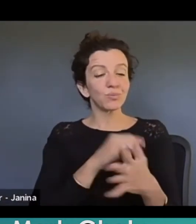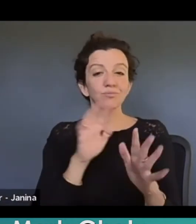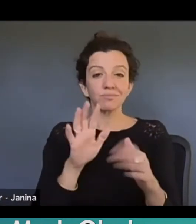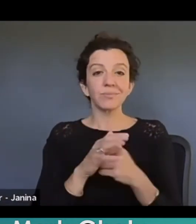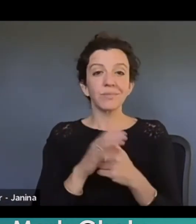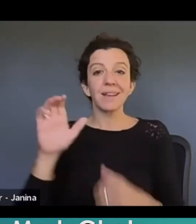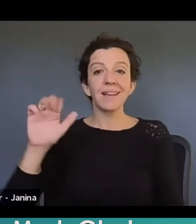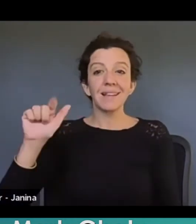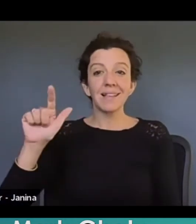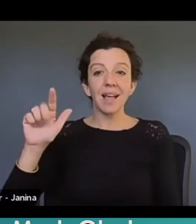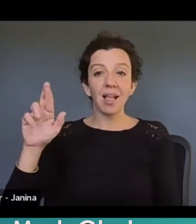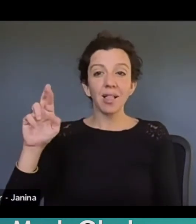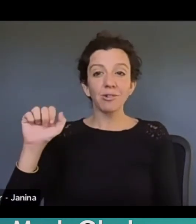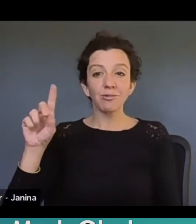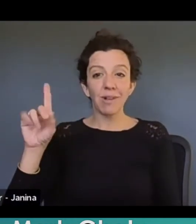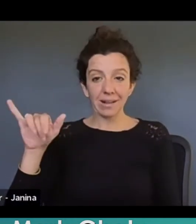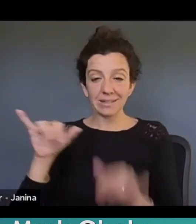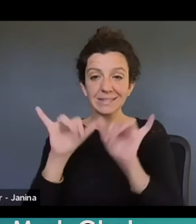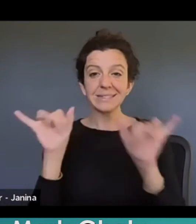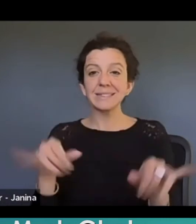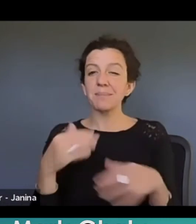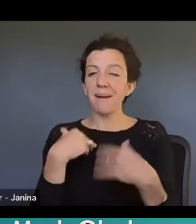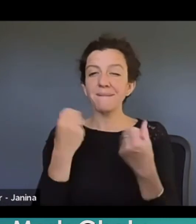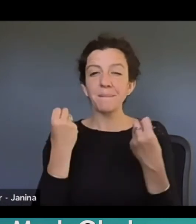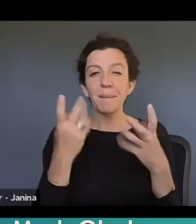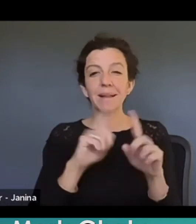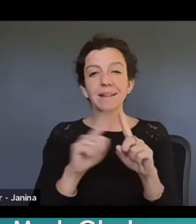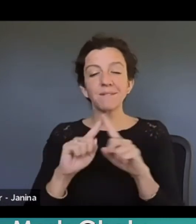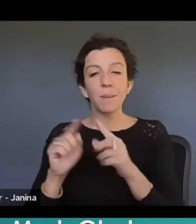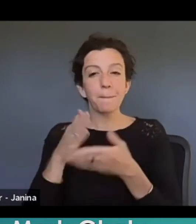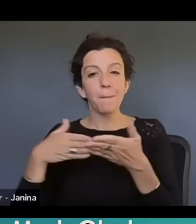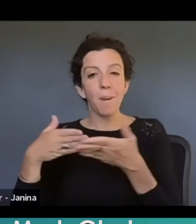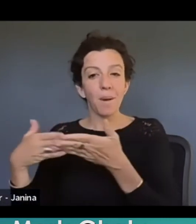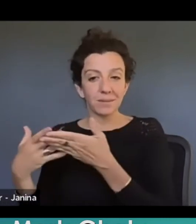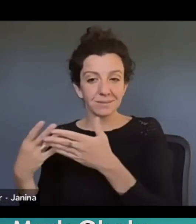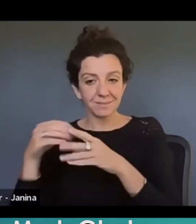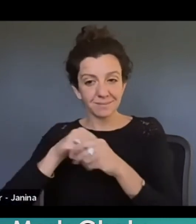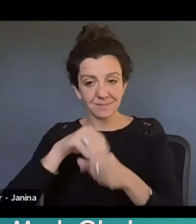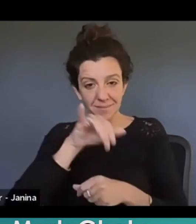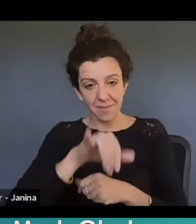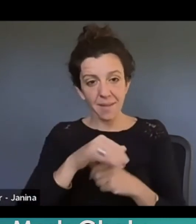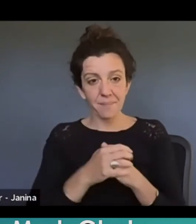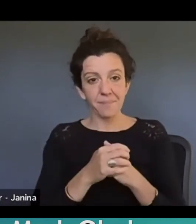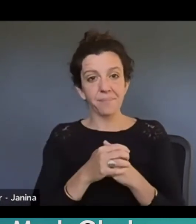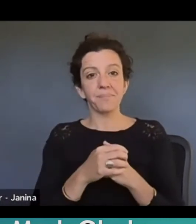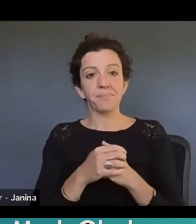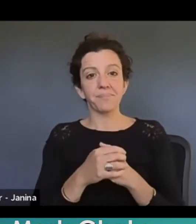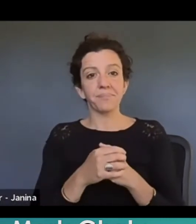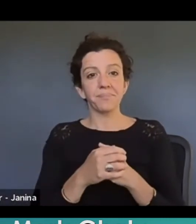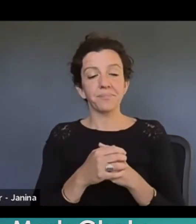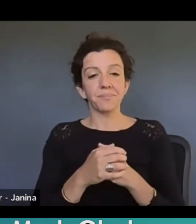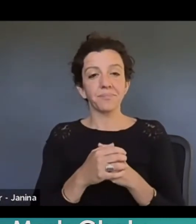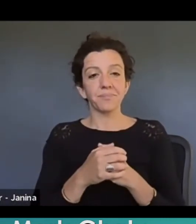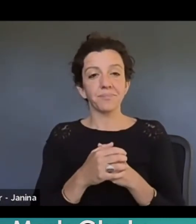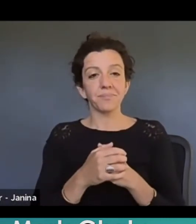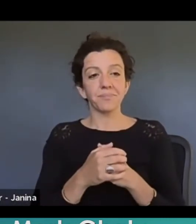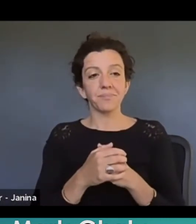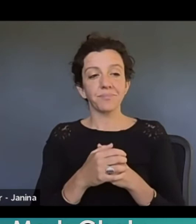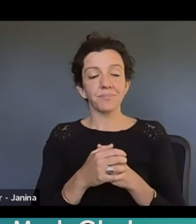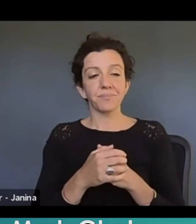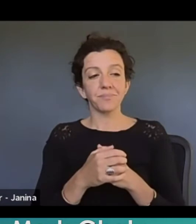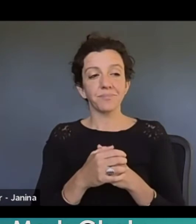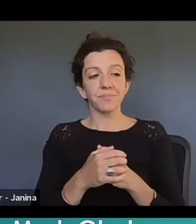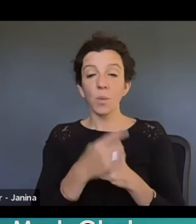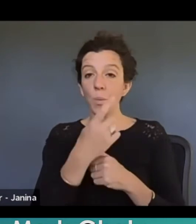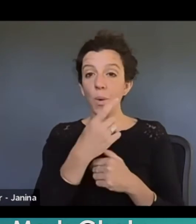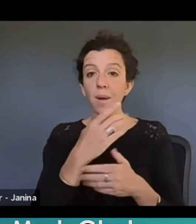CalReady system has multiple components to it. There's a specific component that